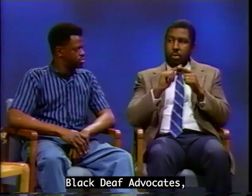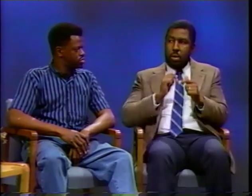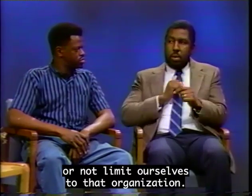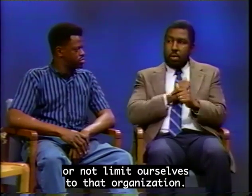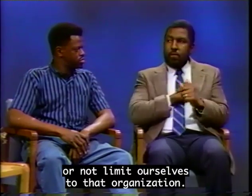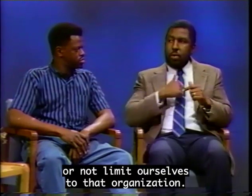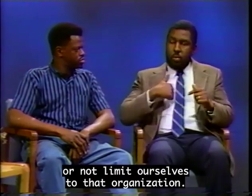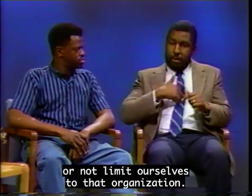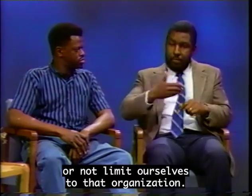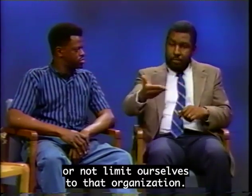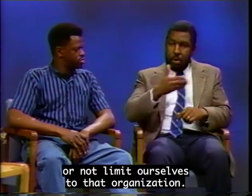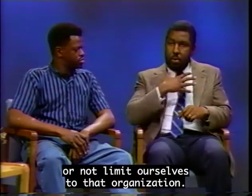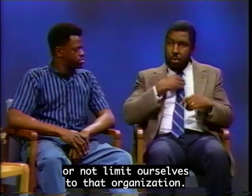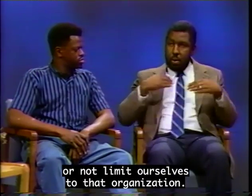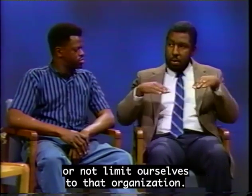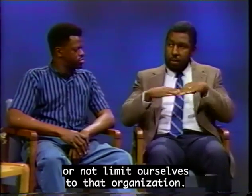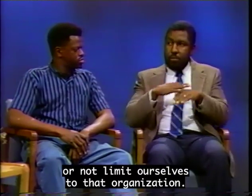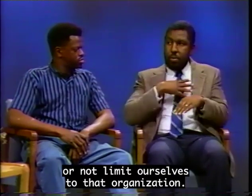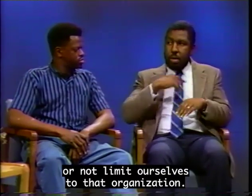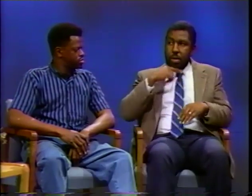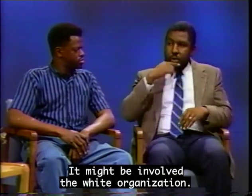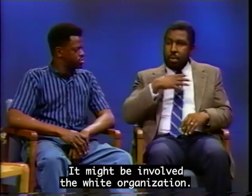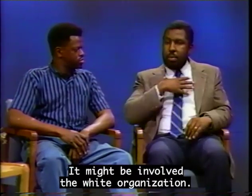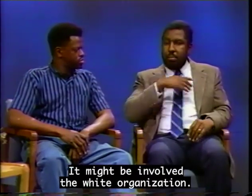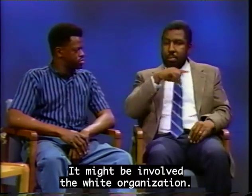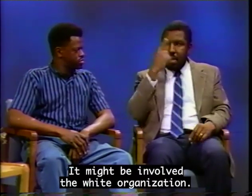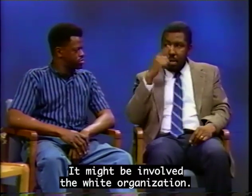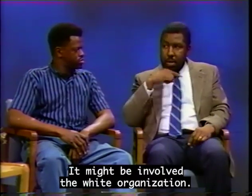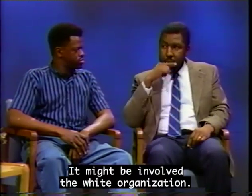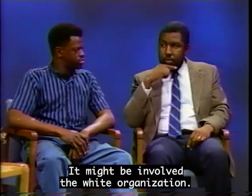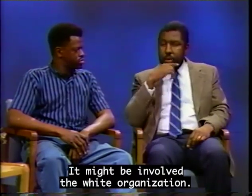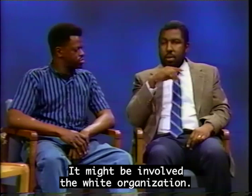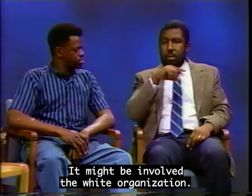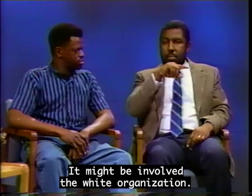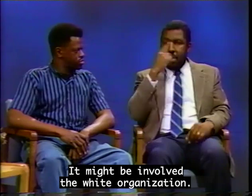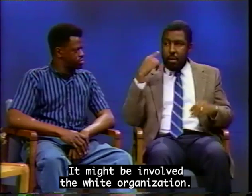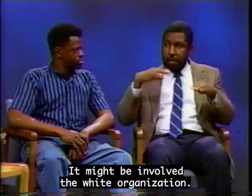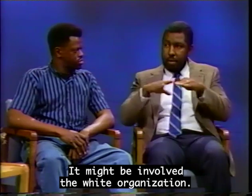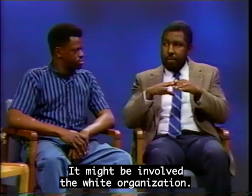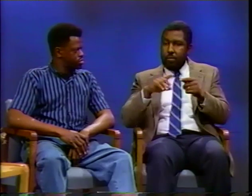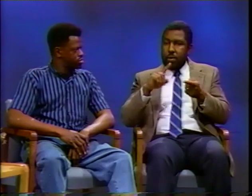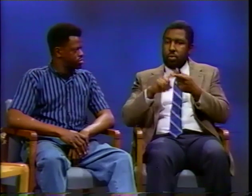or not limit ourselves to that organization. It might be involved in the white organization.